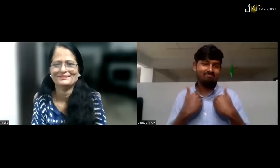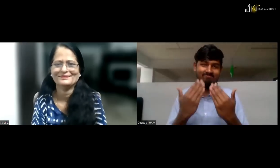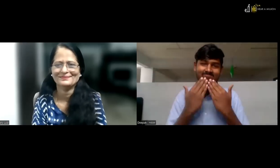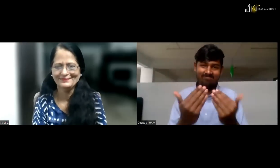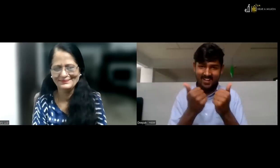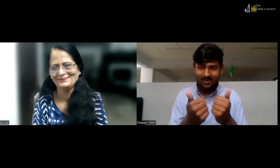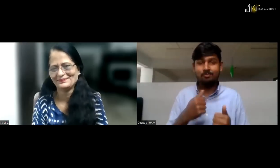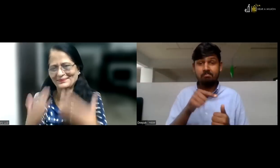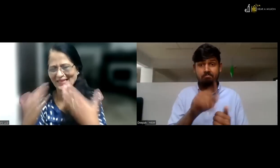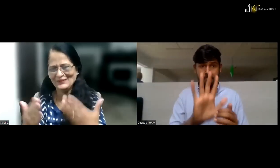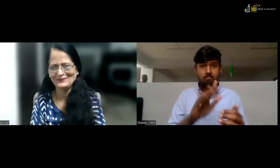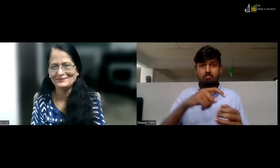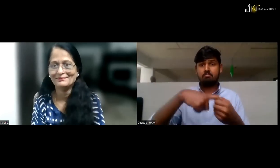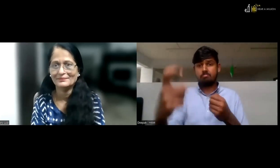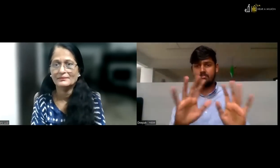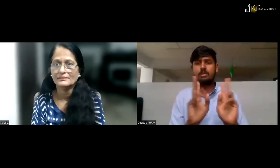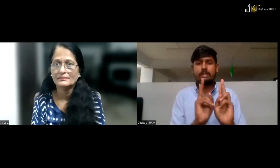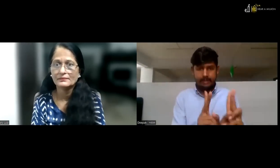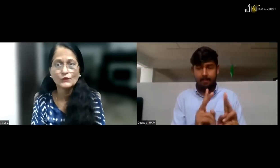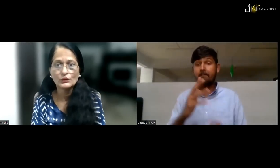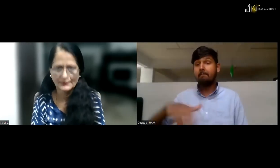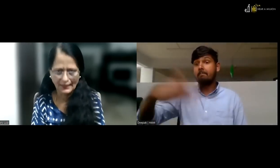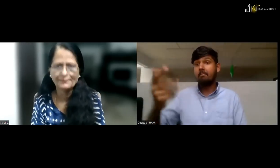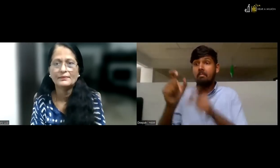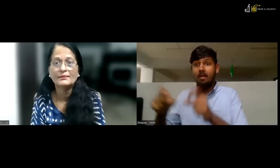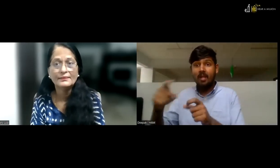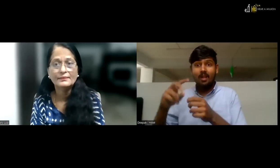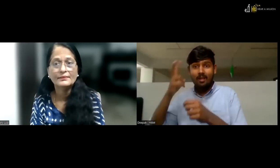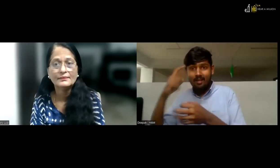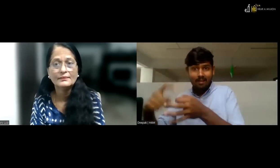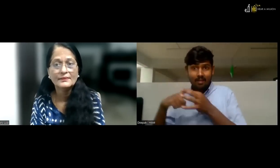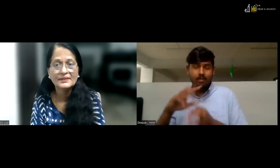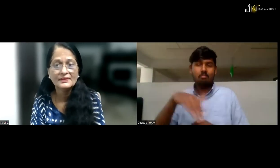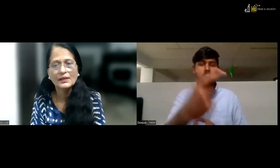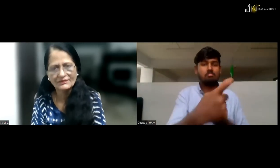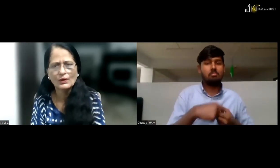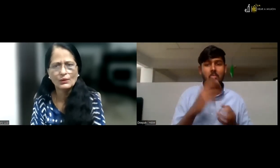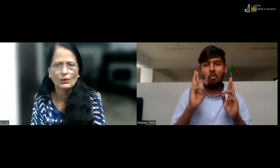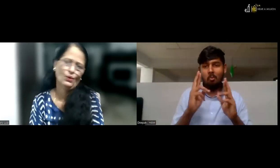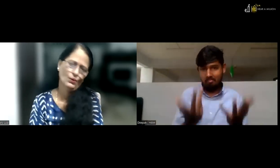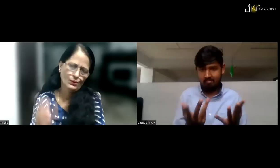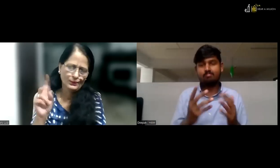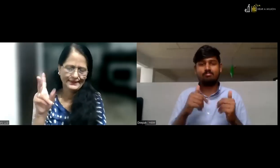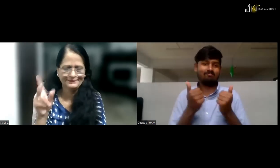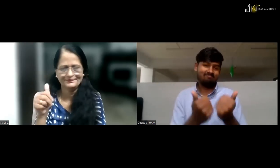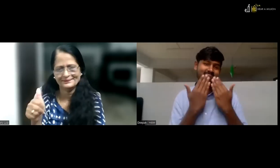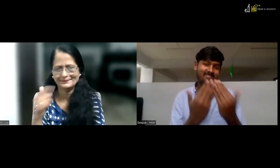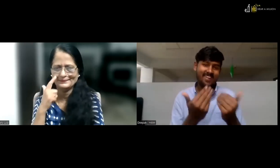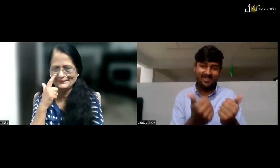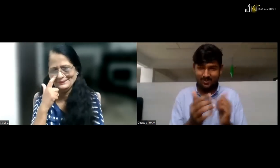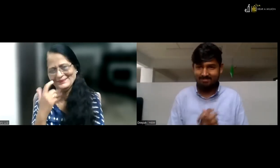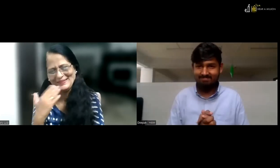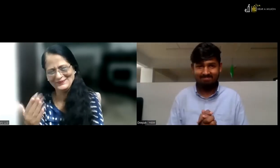the other persons. So we are really happy that you shared this information. Stay here in the meeting with us. We will be sharing some